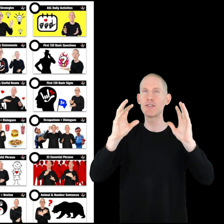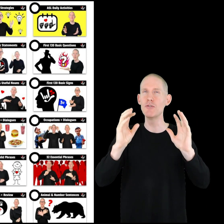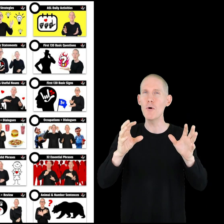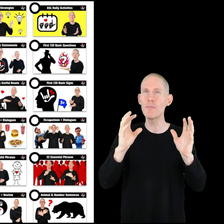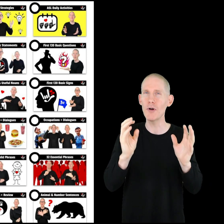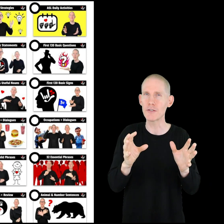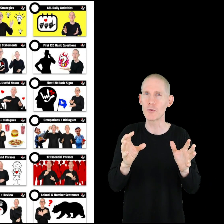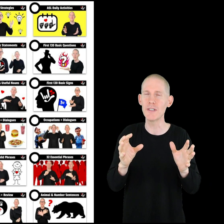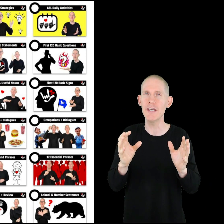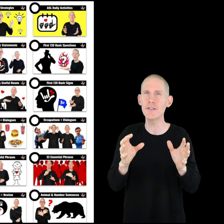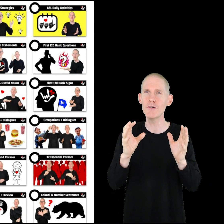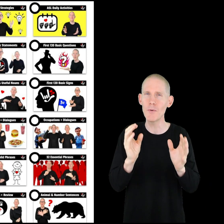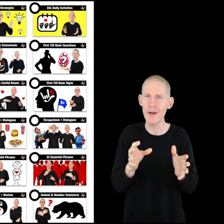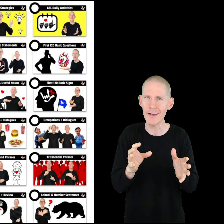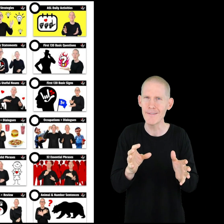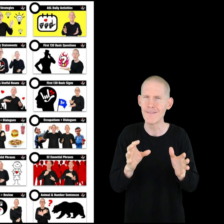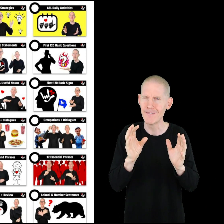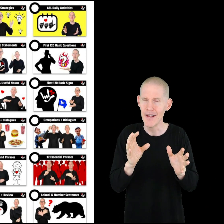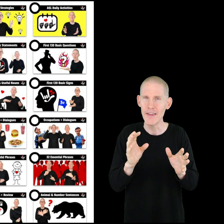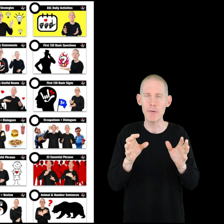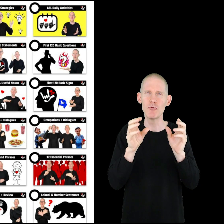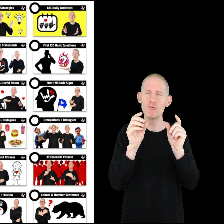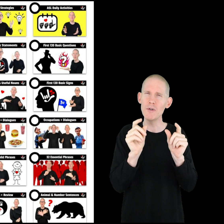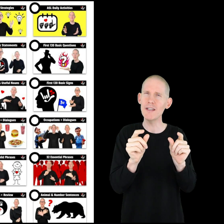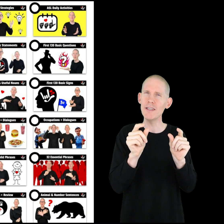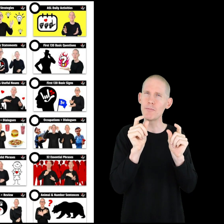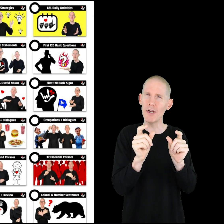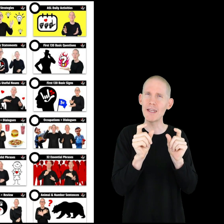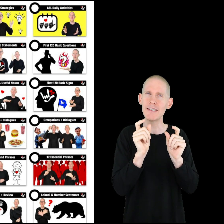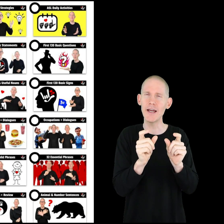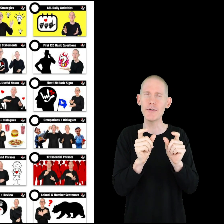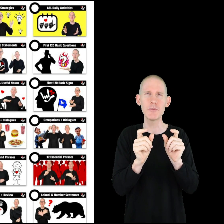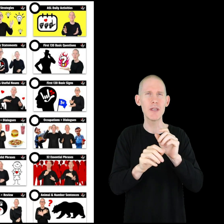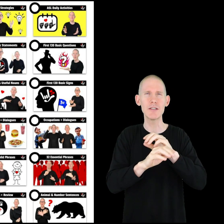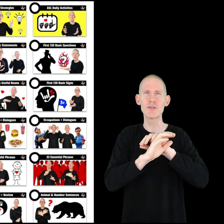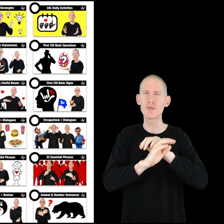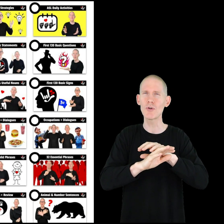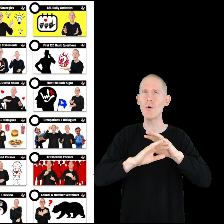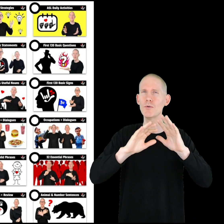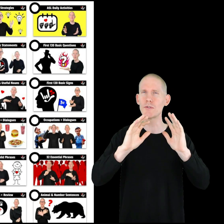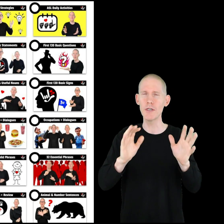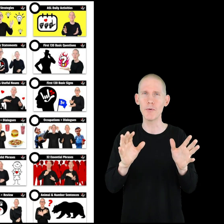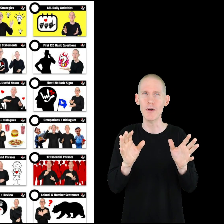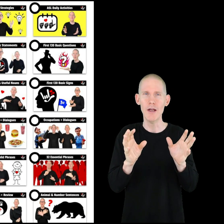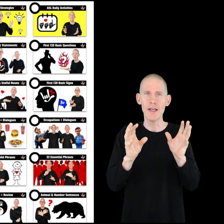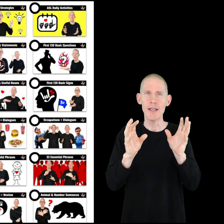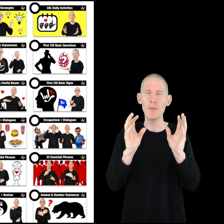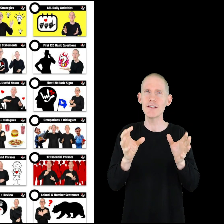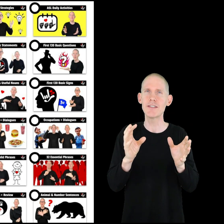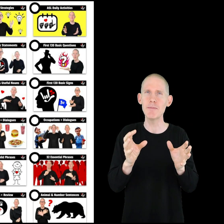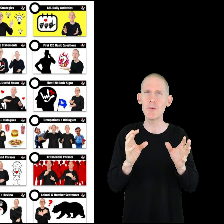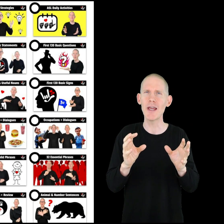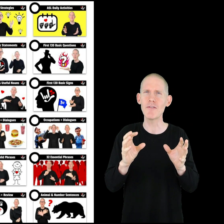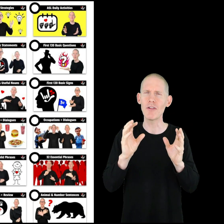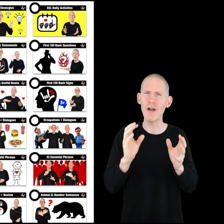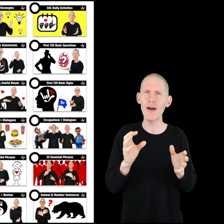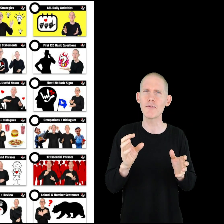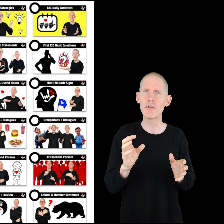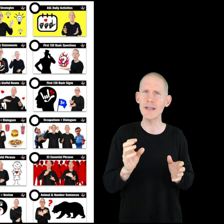no pressure. We teach in a way that we really break it down to make it so simple. It might seem that we have a lot of